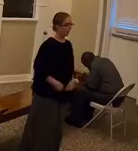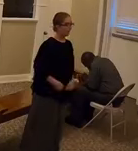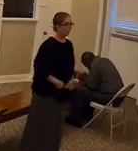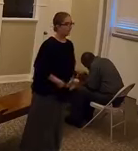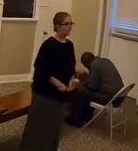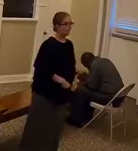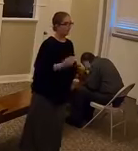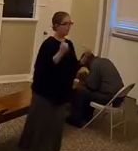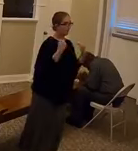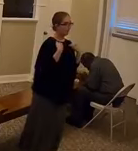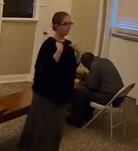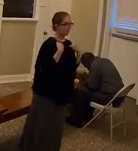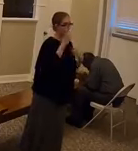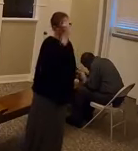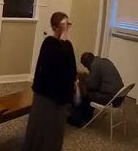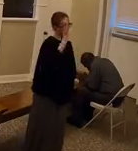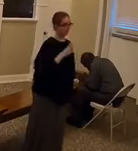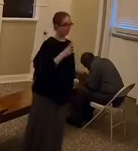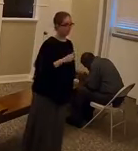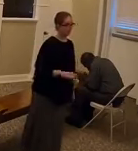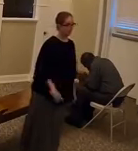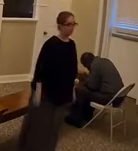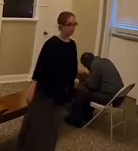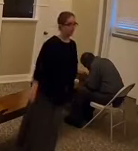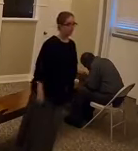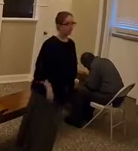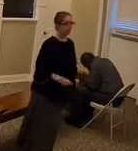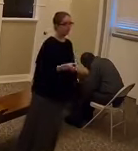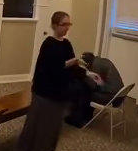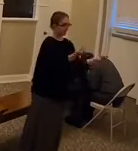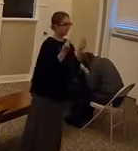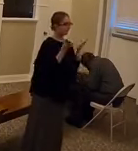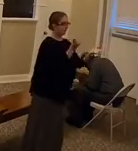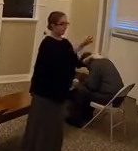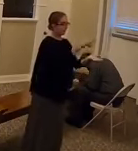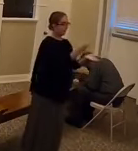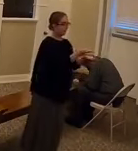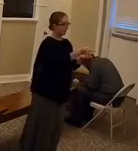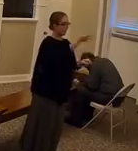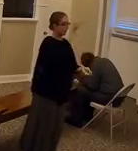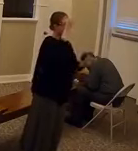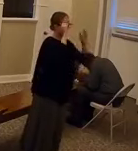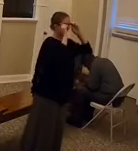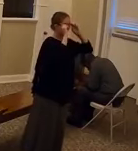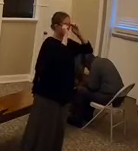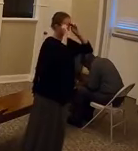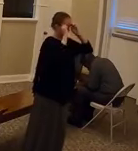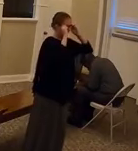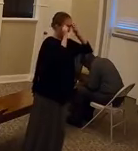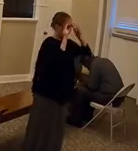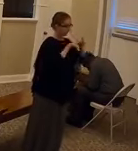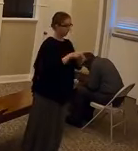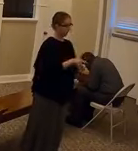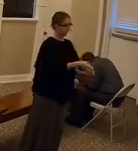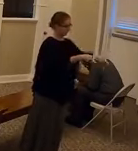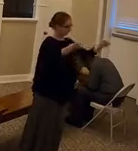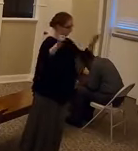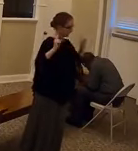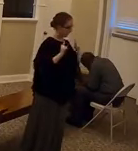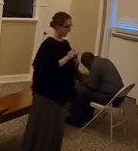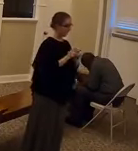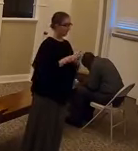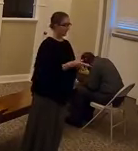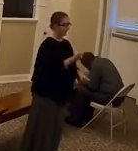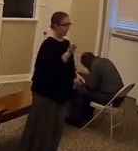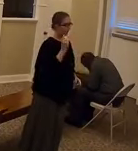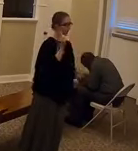amen, when I was a teenager, once I received the gift of the Holy Ghost, they still come around. You know what? They